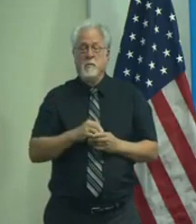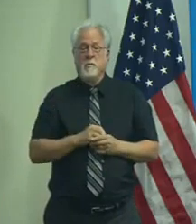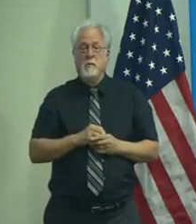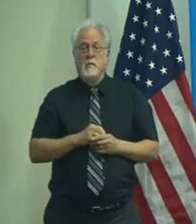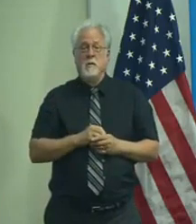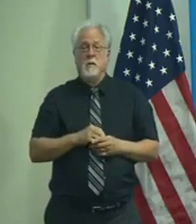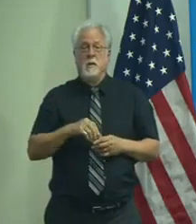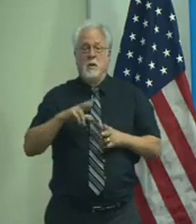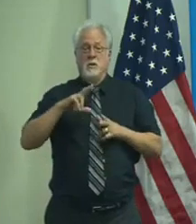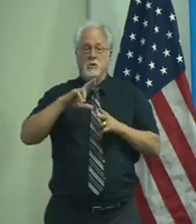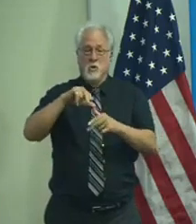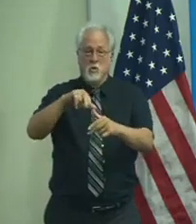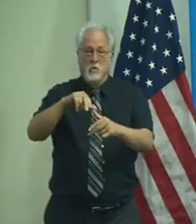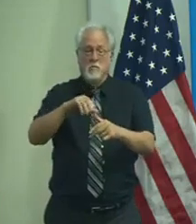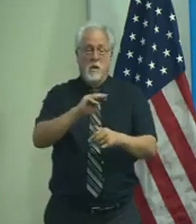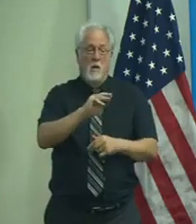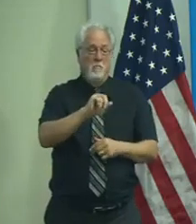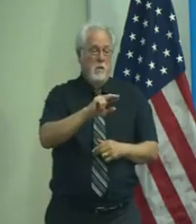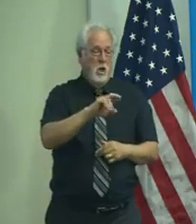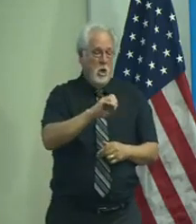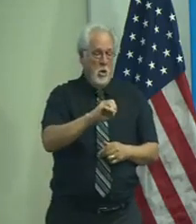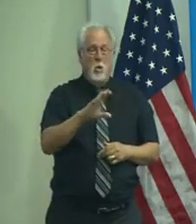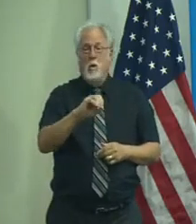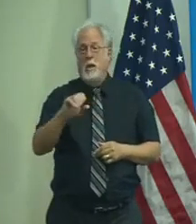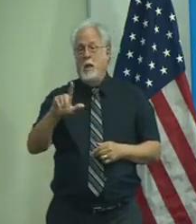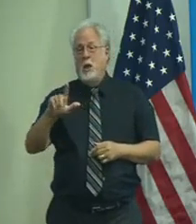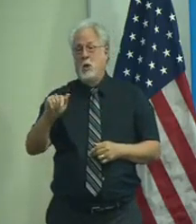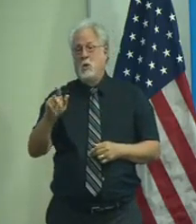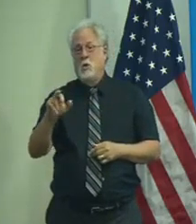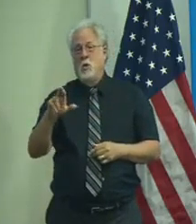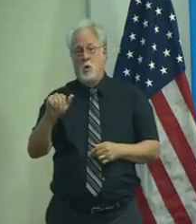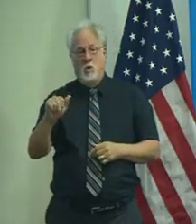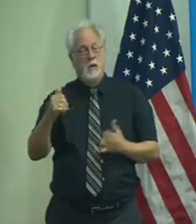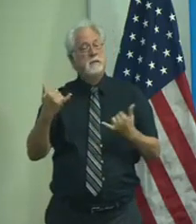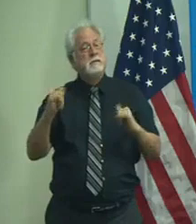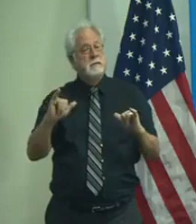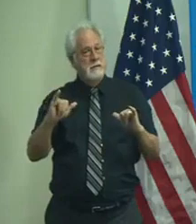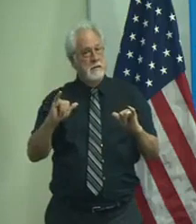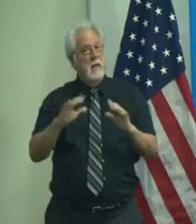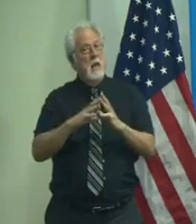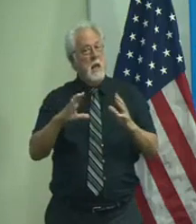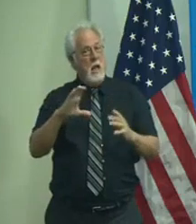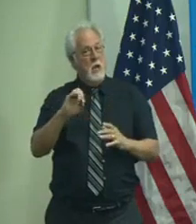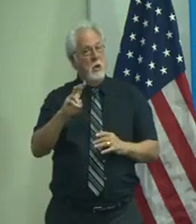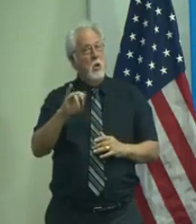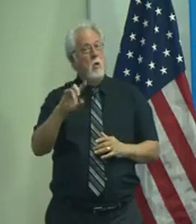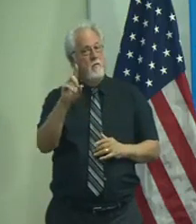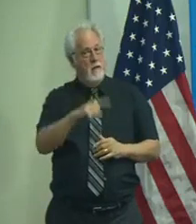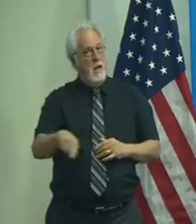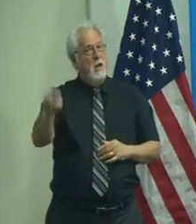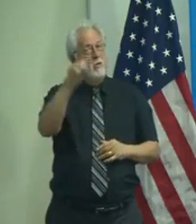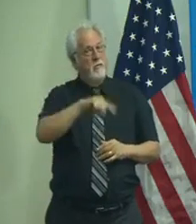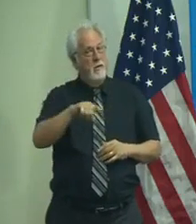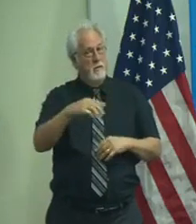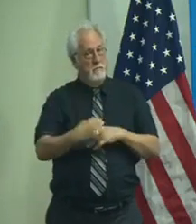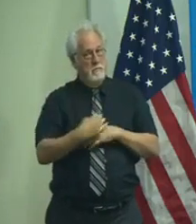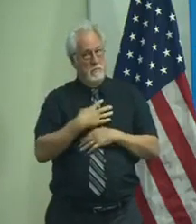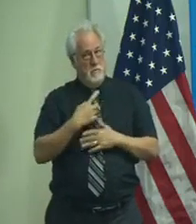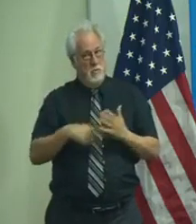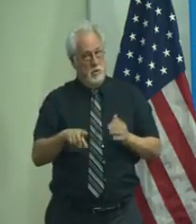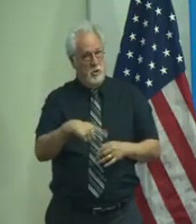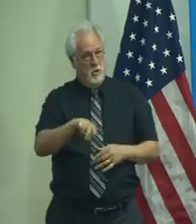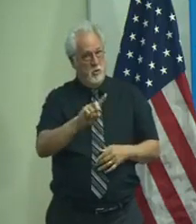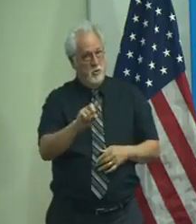these storms, Marco and Laura, that there's still an awful lot of COVID out there. That should influence everything that you